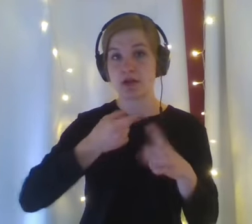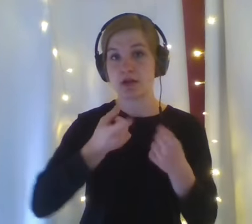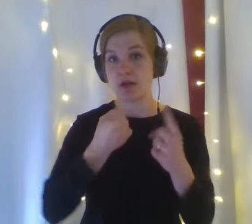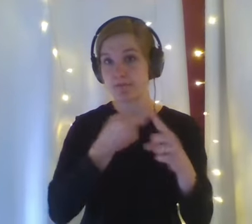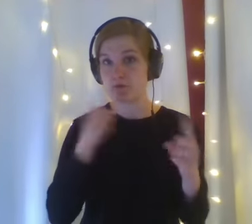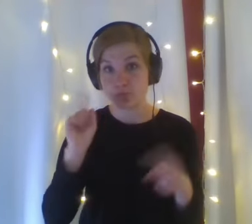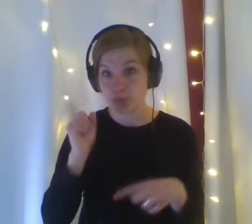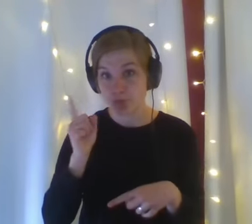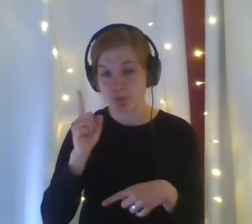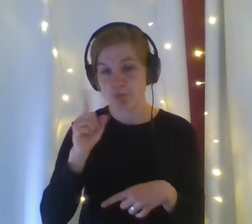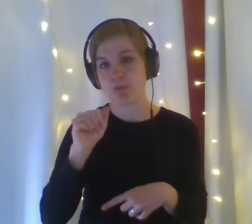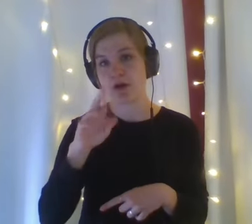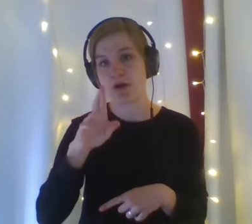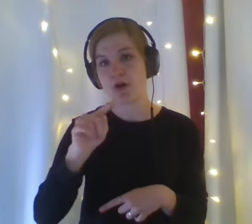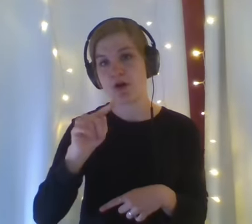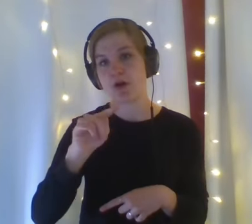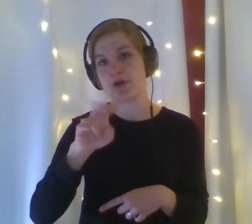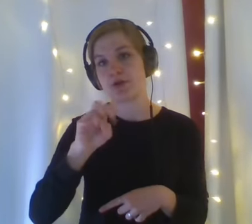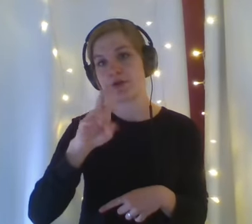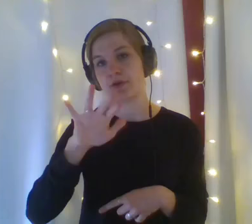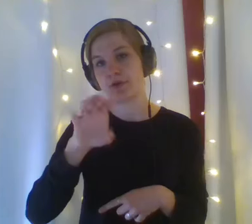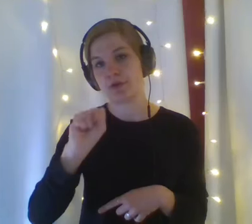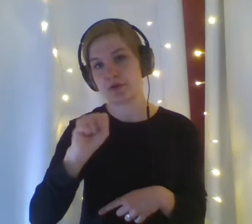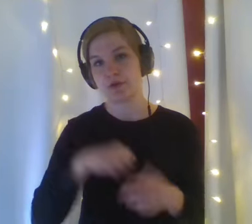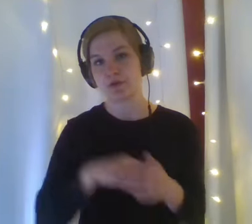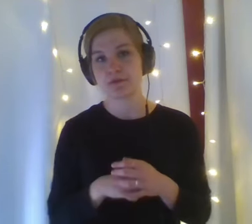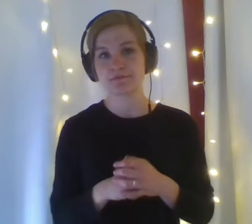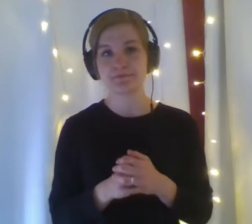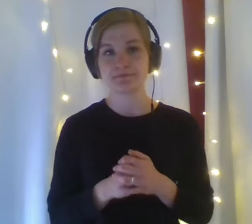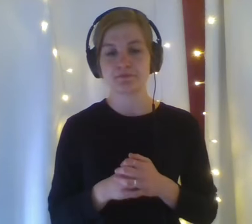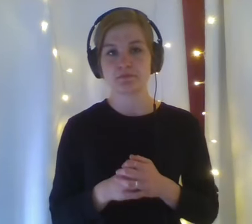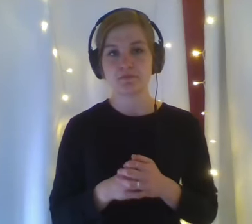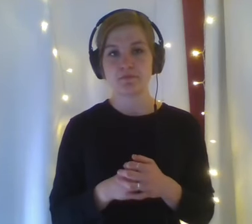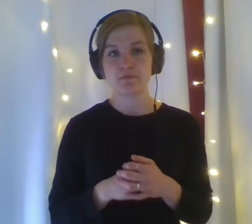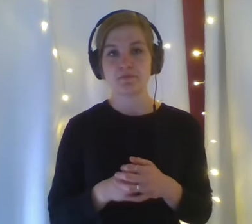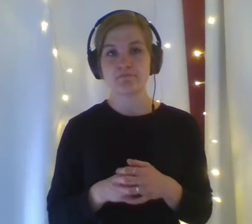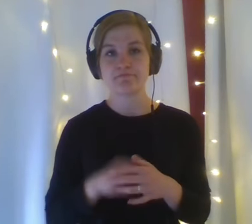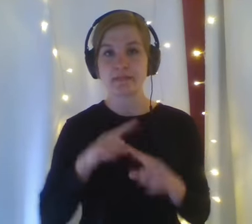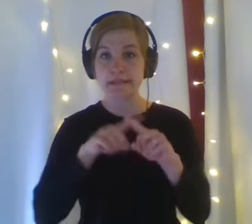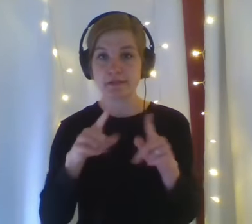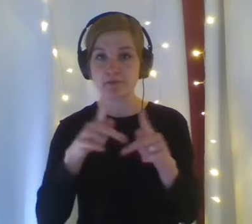being alive, produces waste materials that must be removed lest they cause harm.